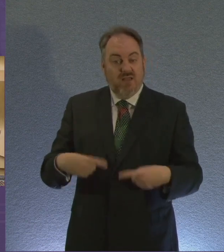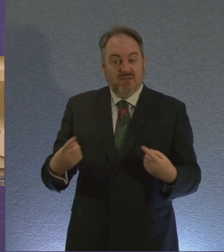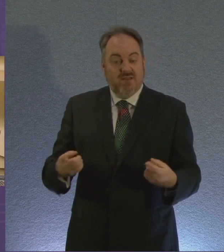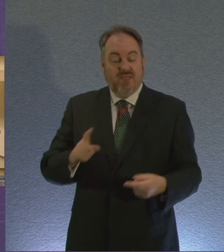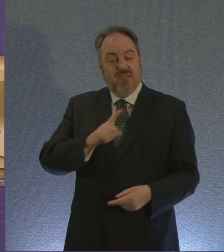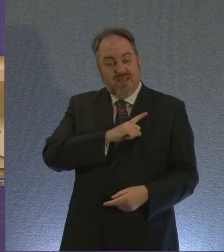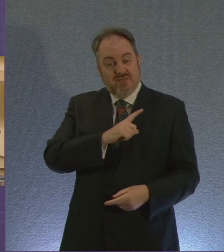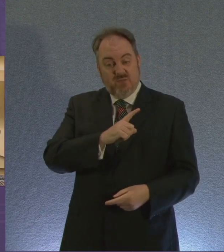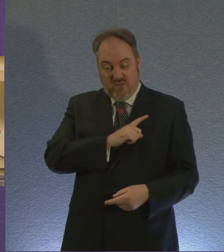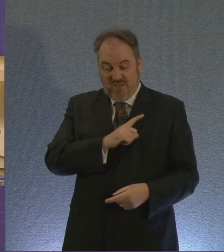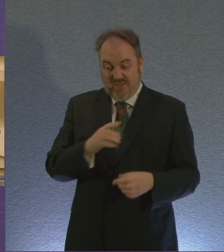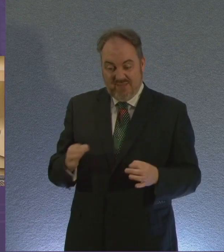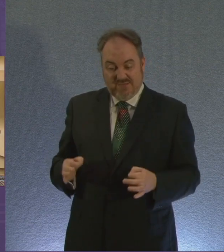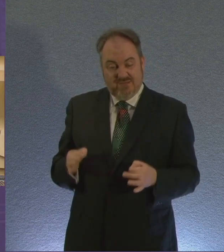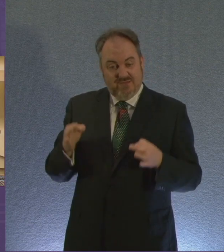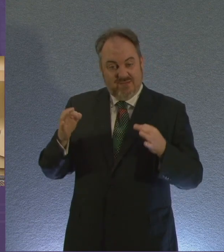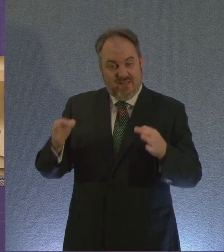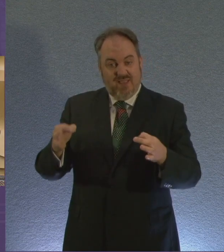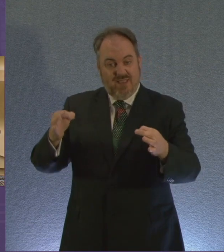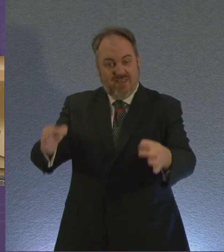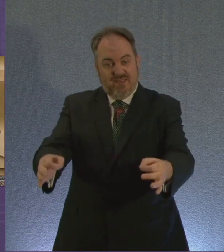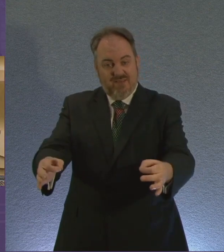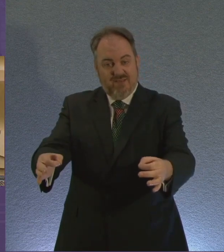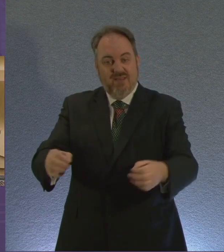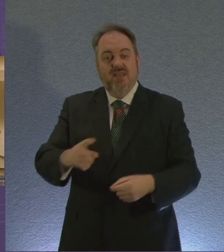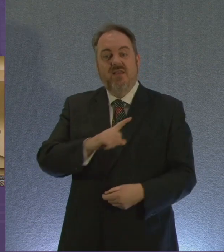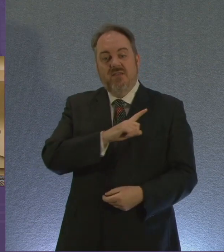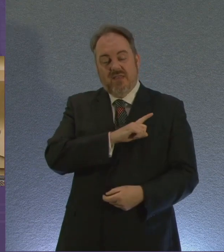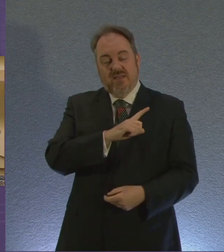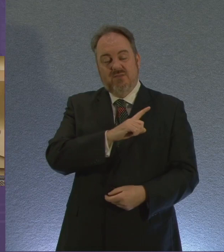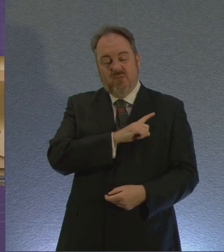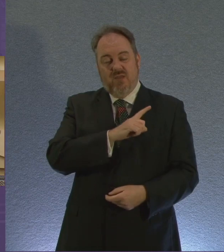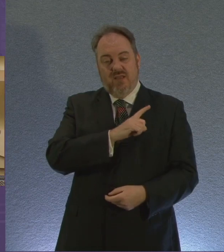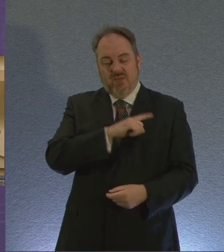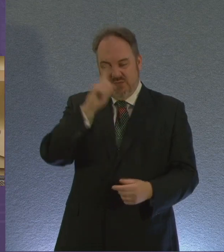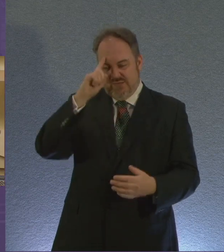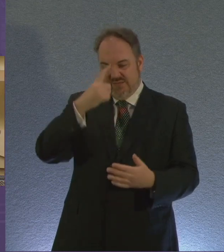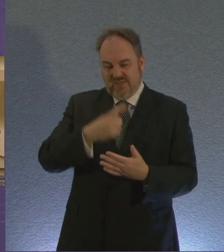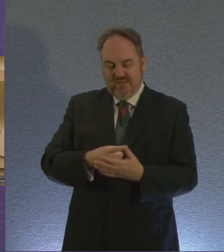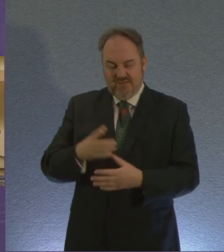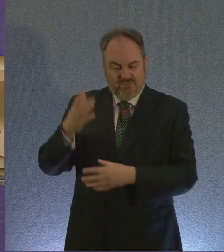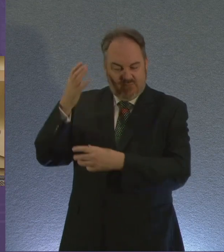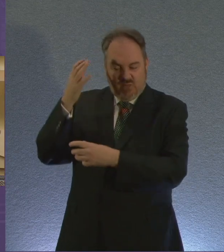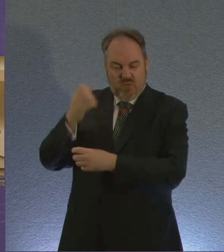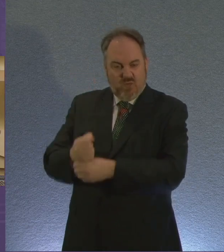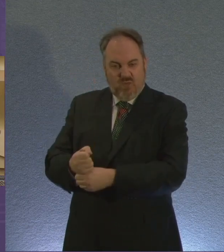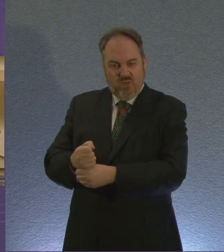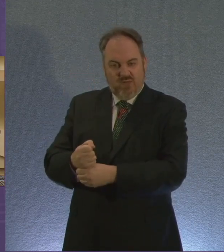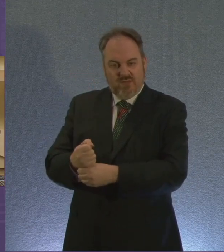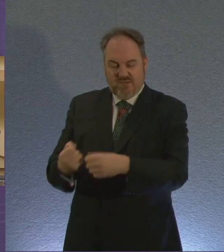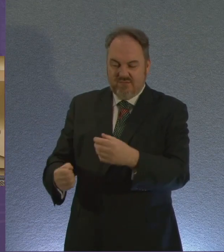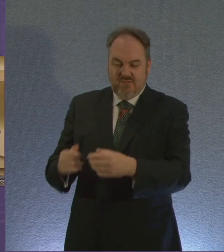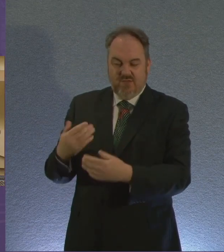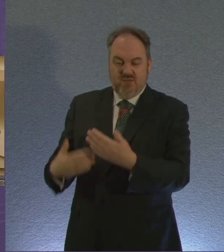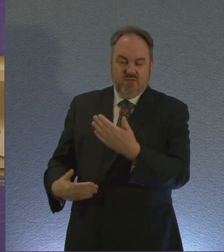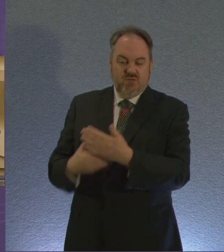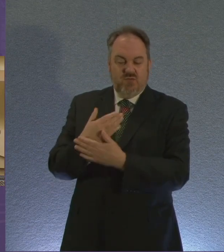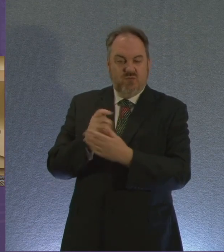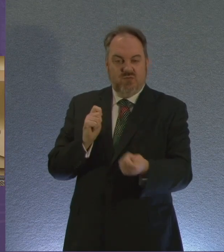of those requirements, it simply was not possible for us to put in place a system that